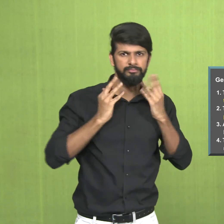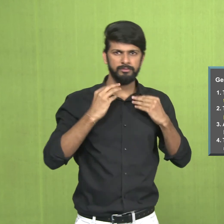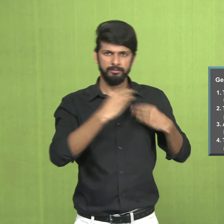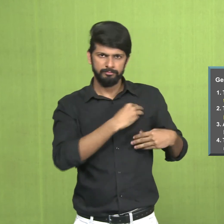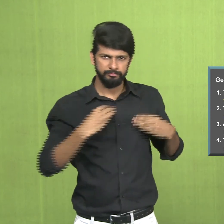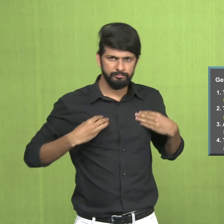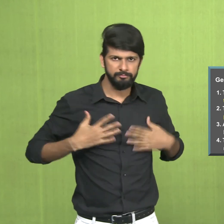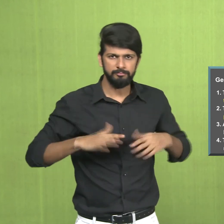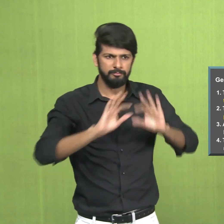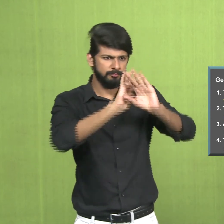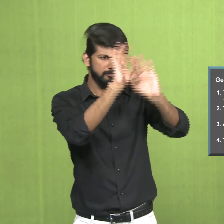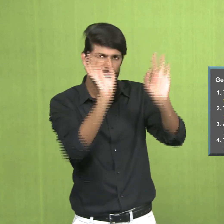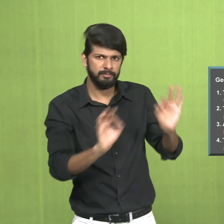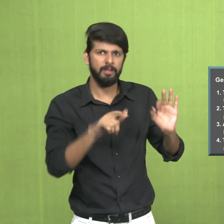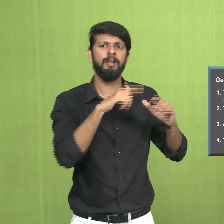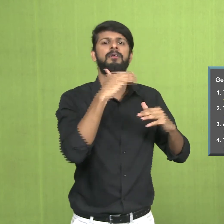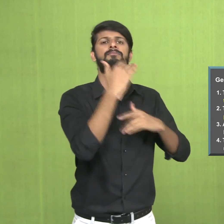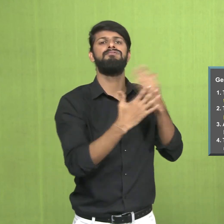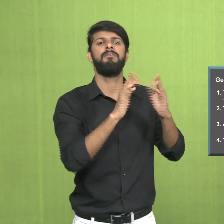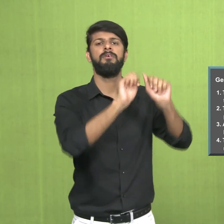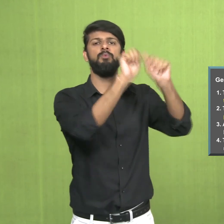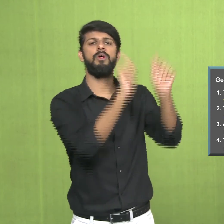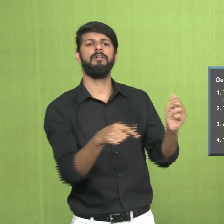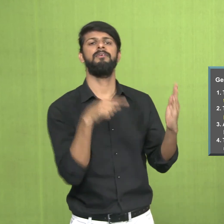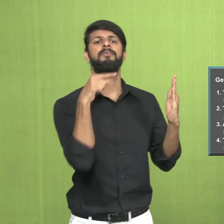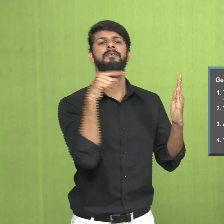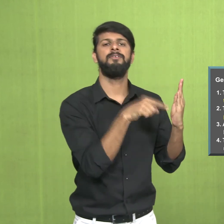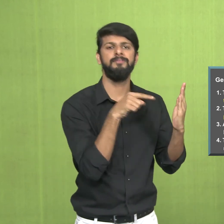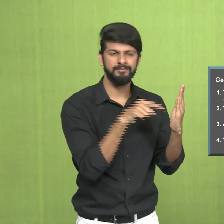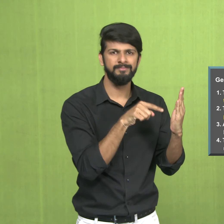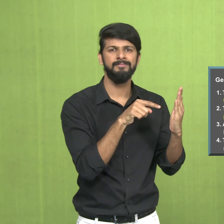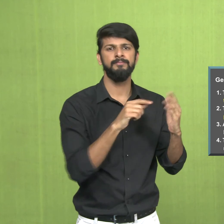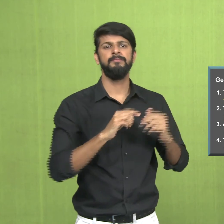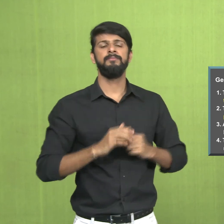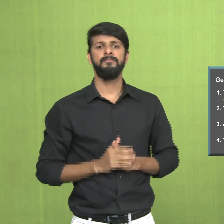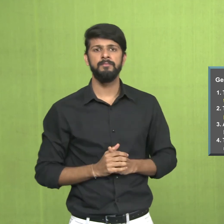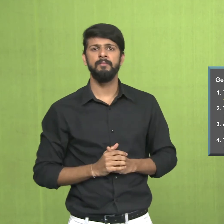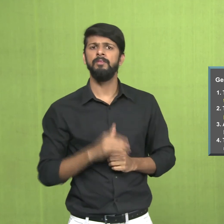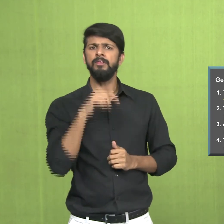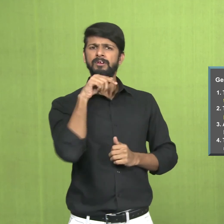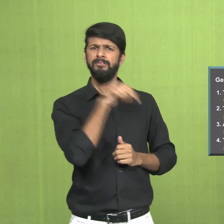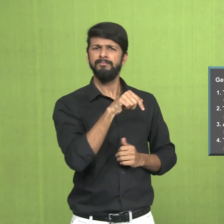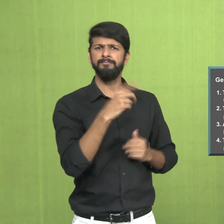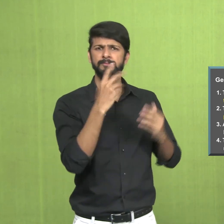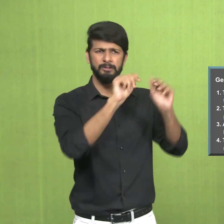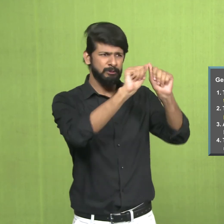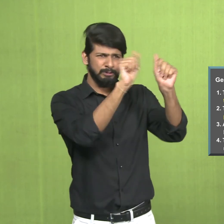the breast, the jewelry, the headgear which we saw were later stuck on the figure using pellets and rolls of clay.